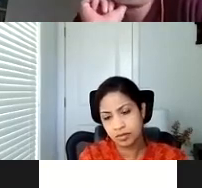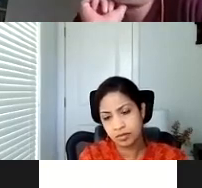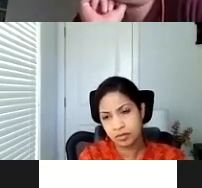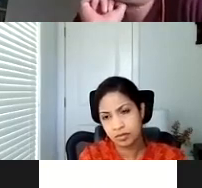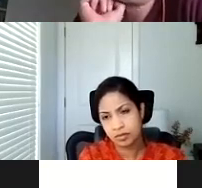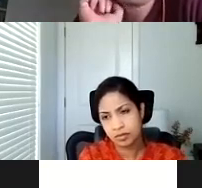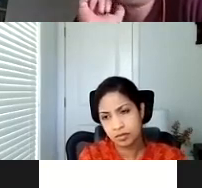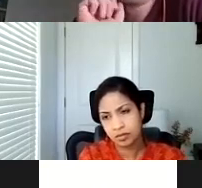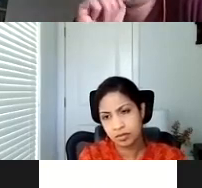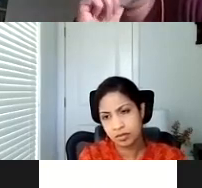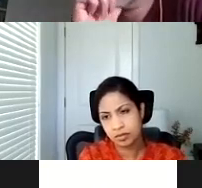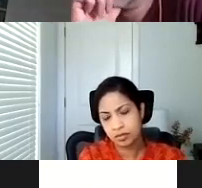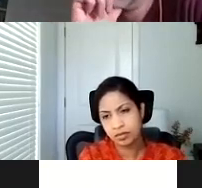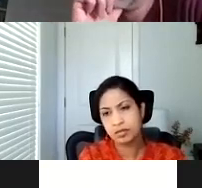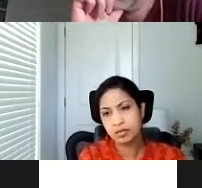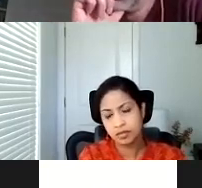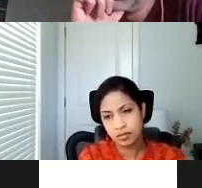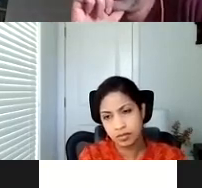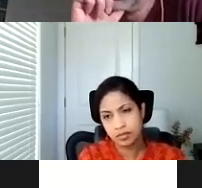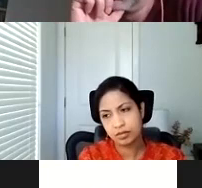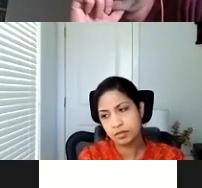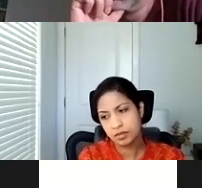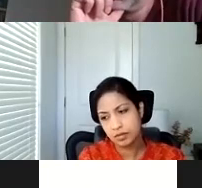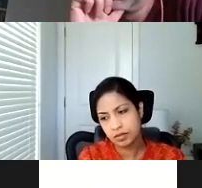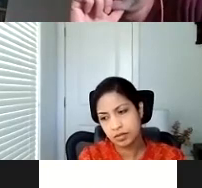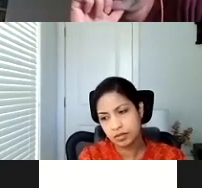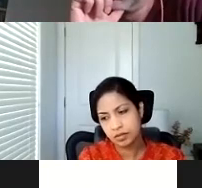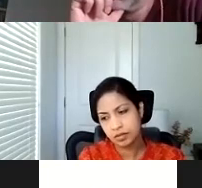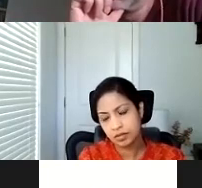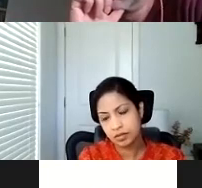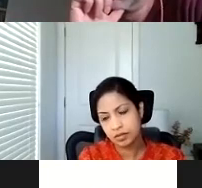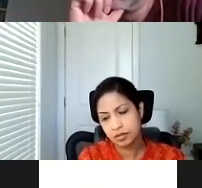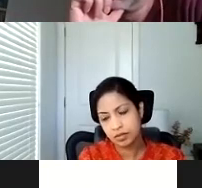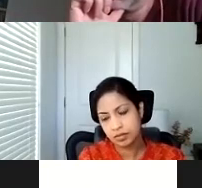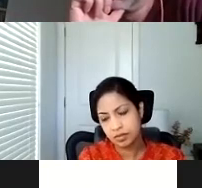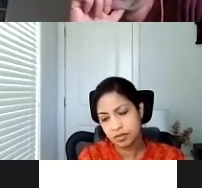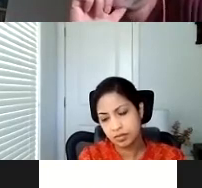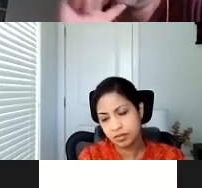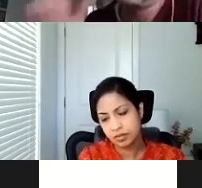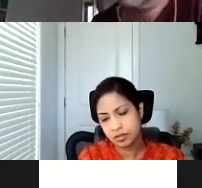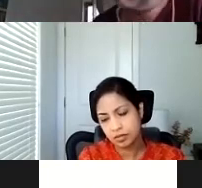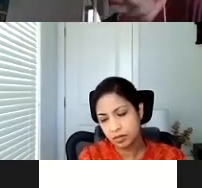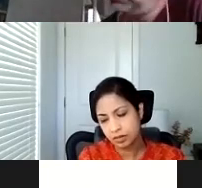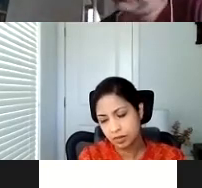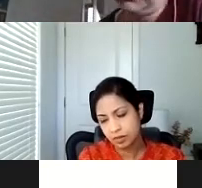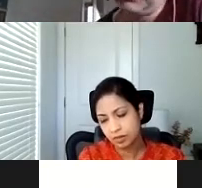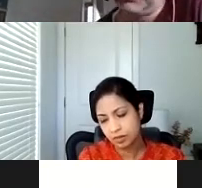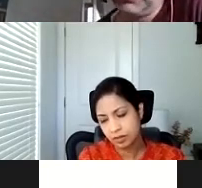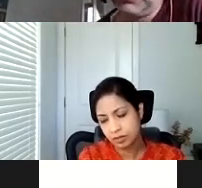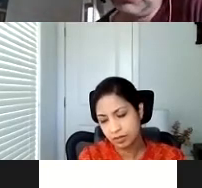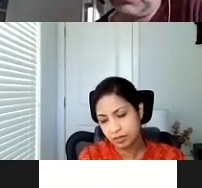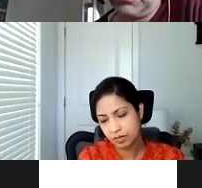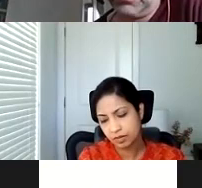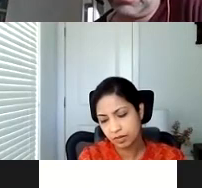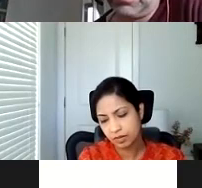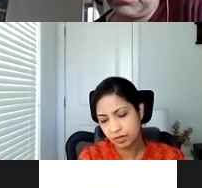areas in a difficult context. But then still the challenge was the children with